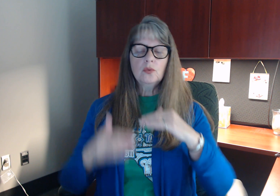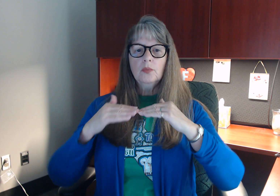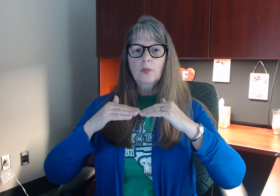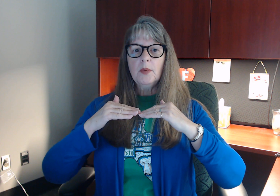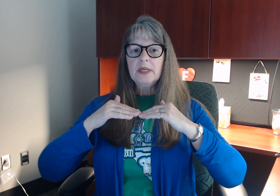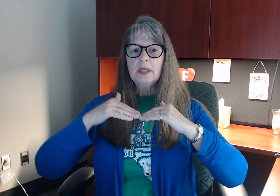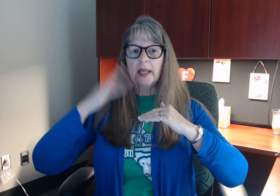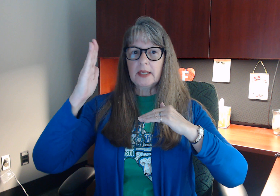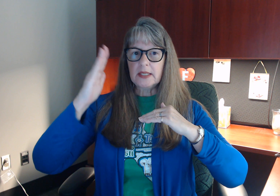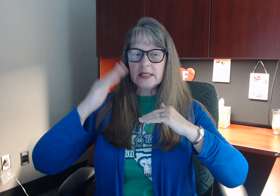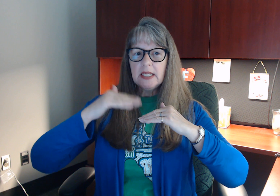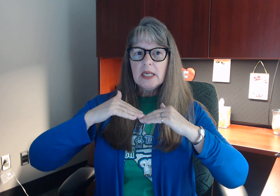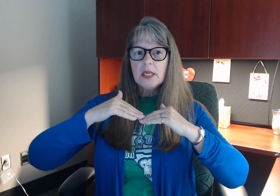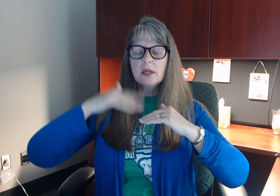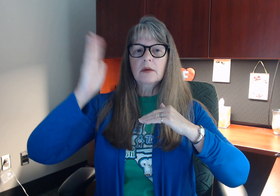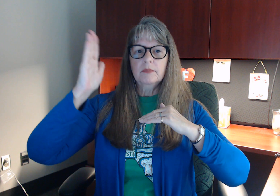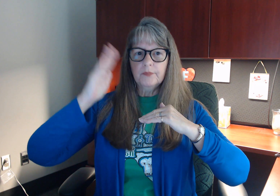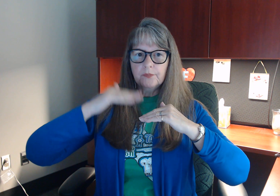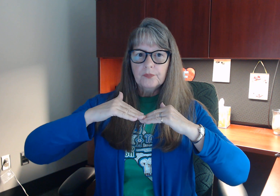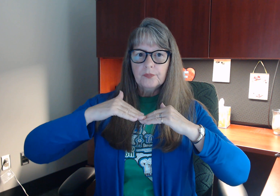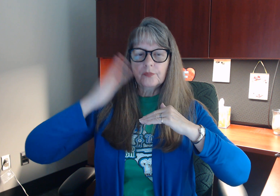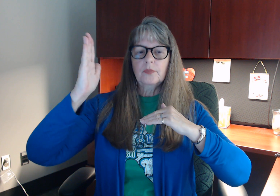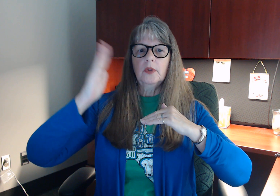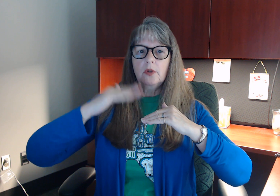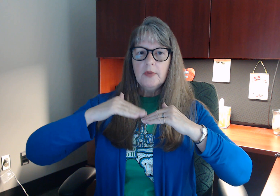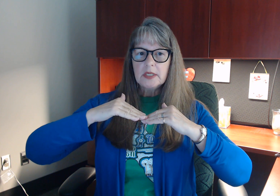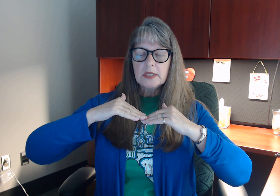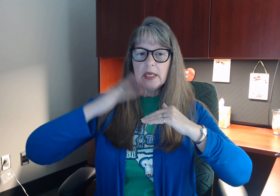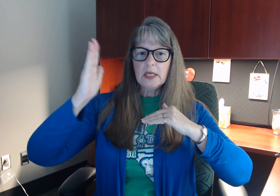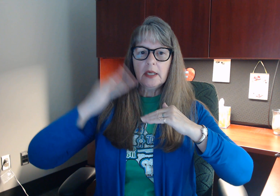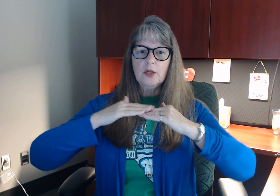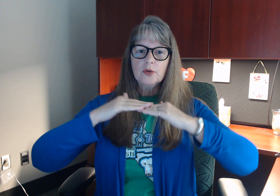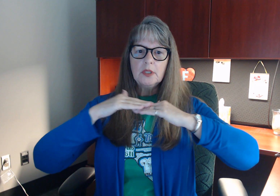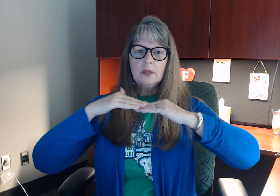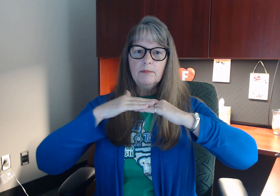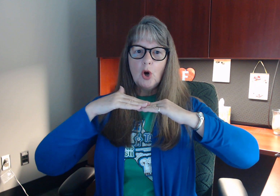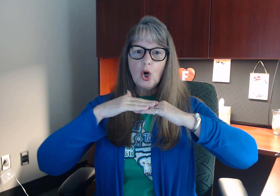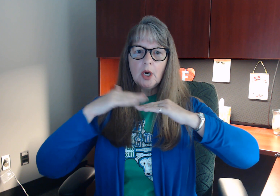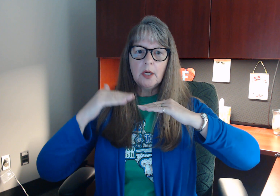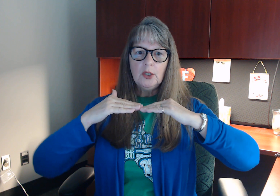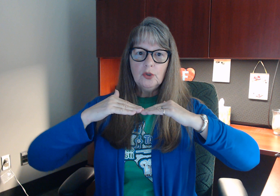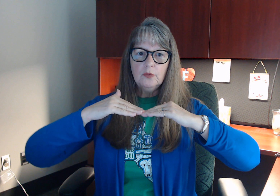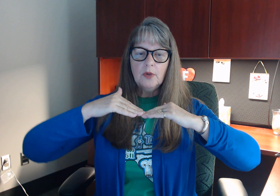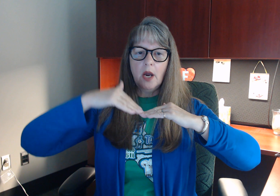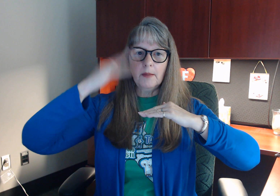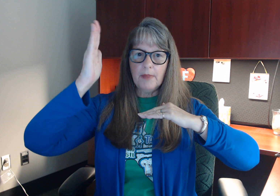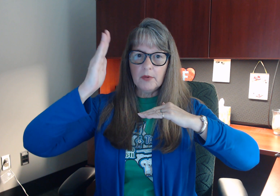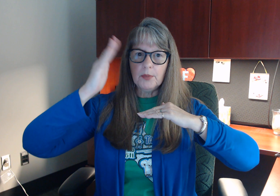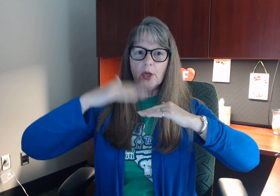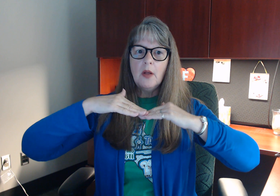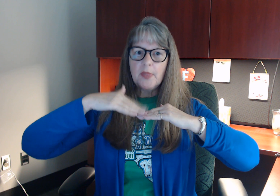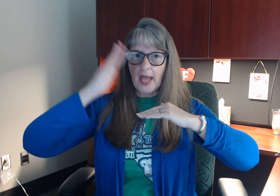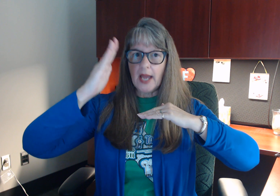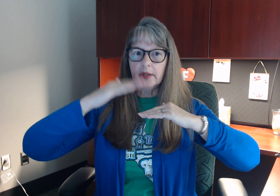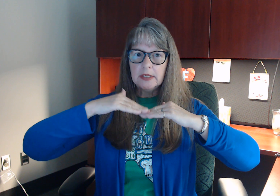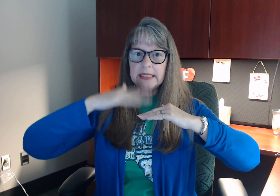When we did like exceed, you've exceeded, here's the bar, and you've gone above and beyond that.